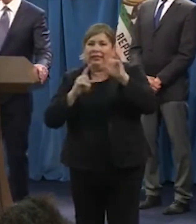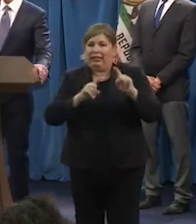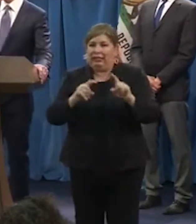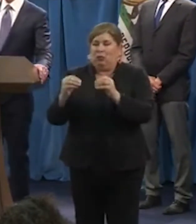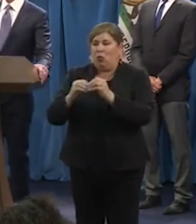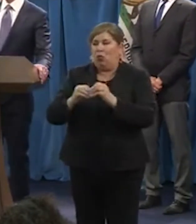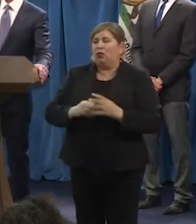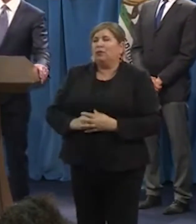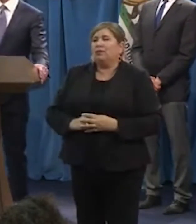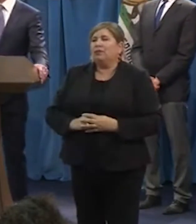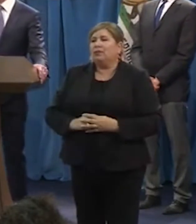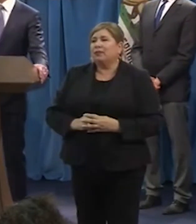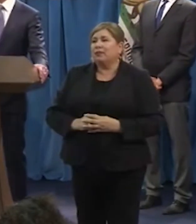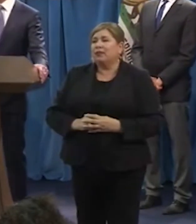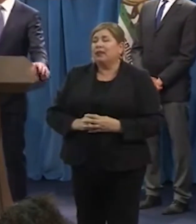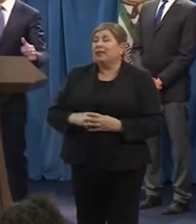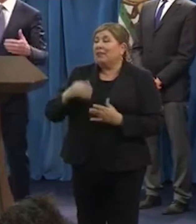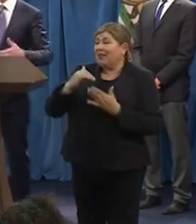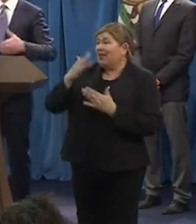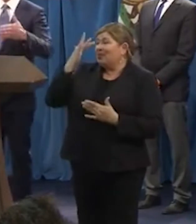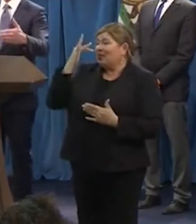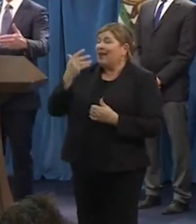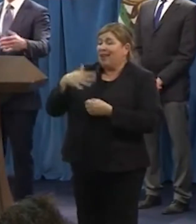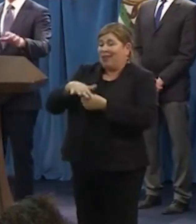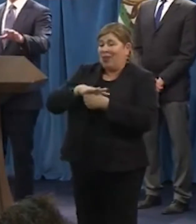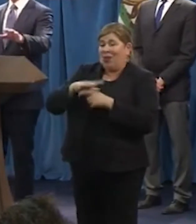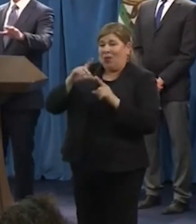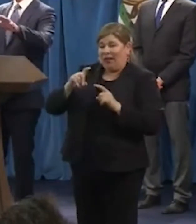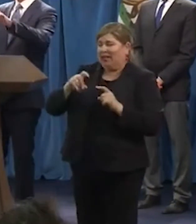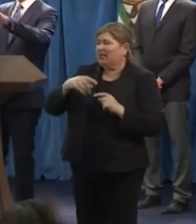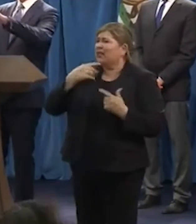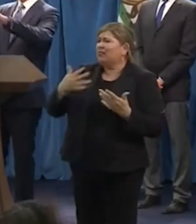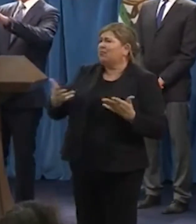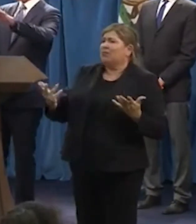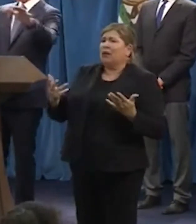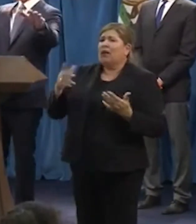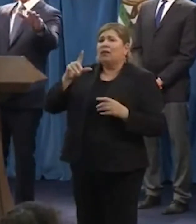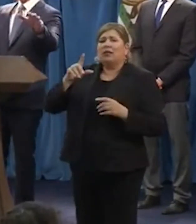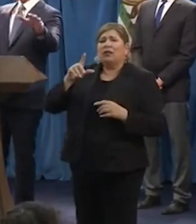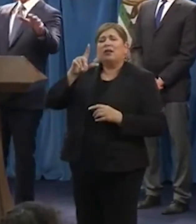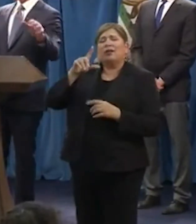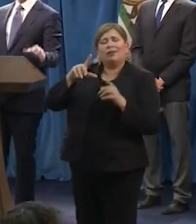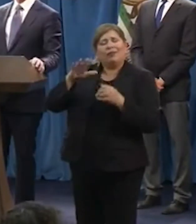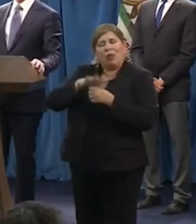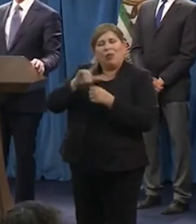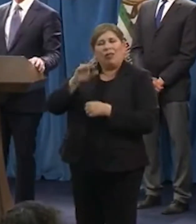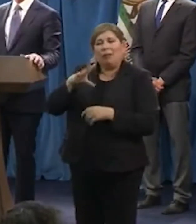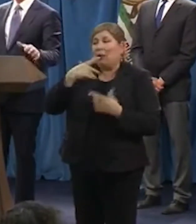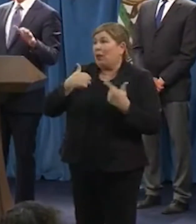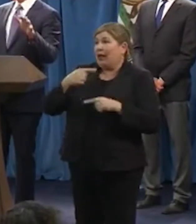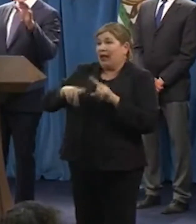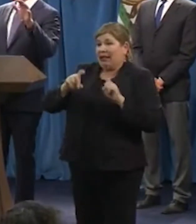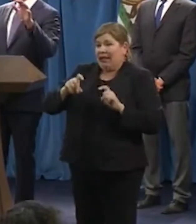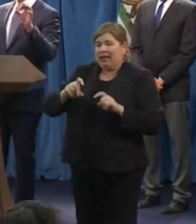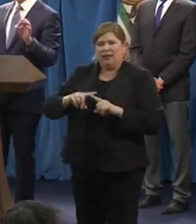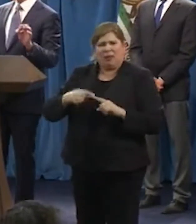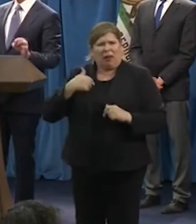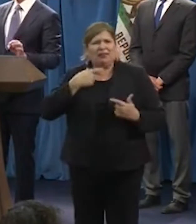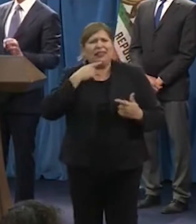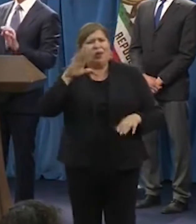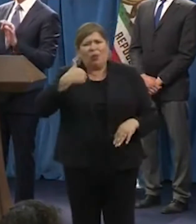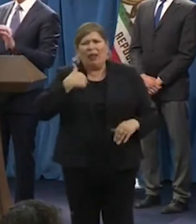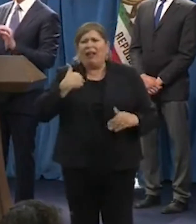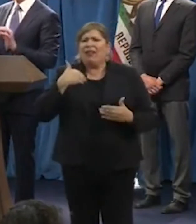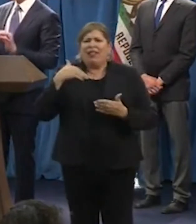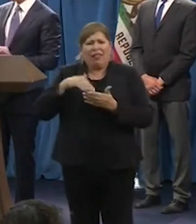local labs saying we can't test, and I'm here at the podium saying here are the thousands of tests we have in the state. It is both of